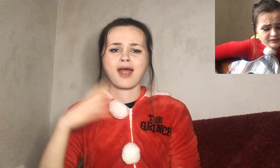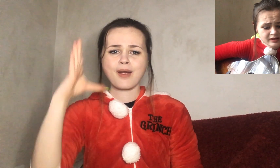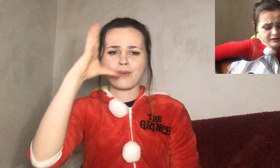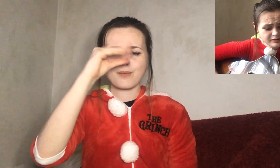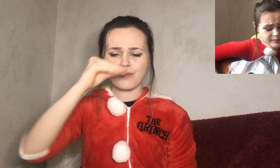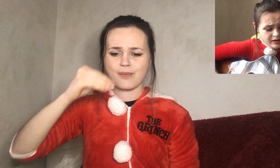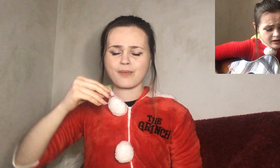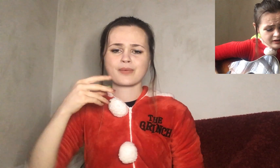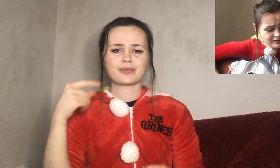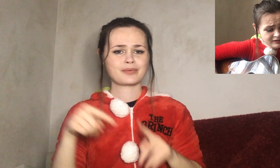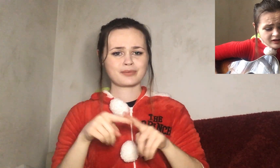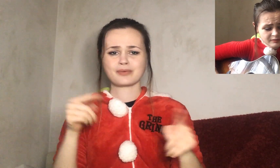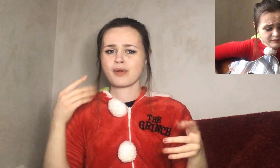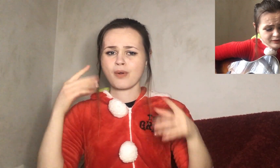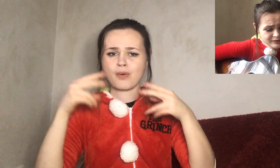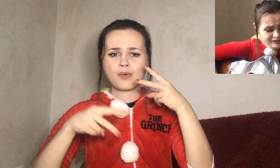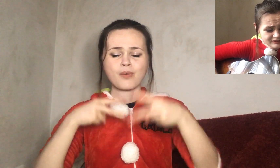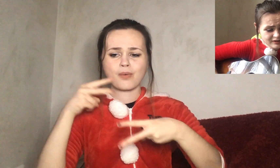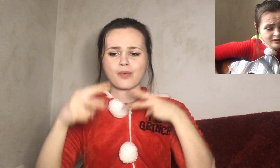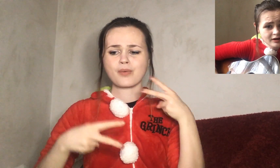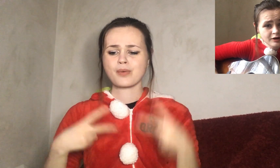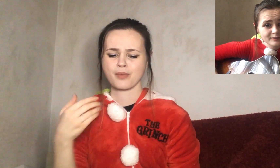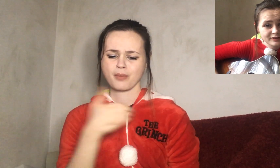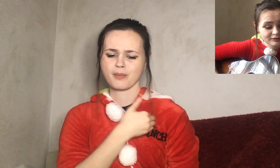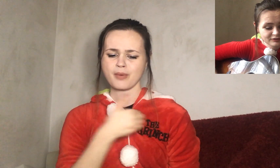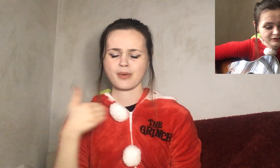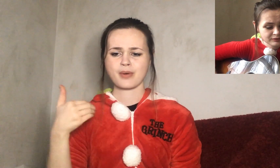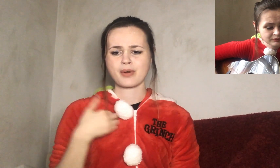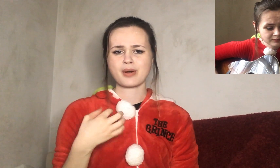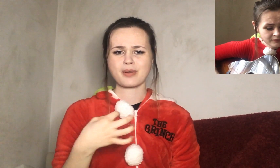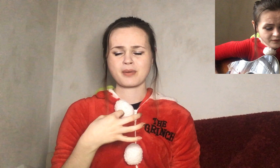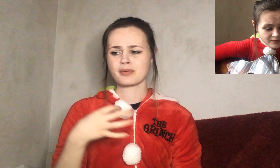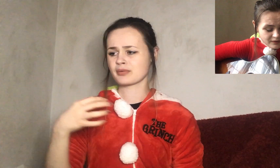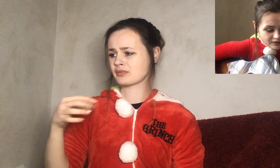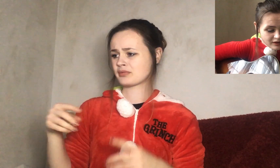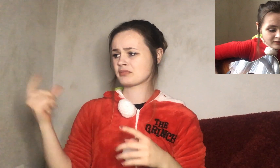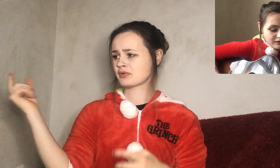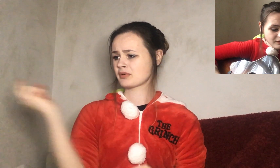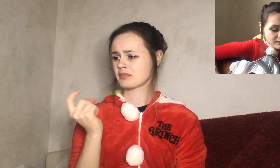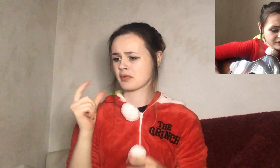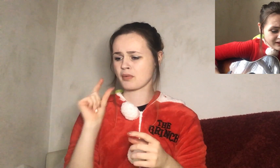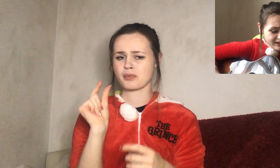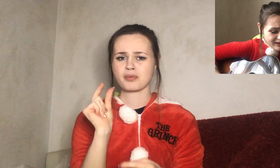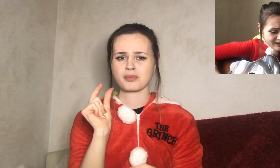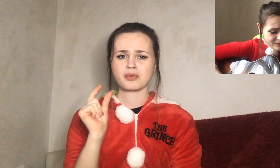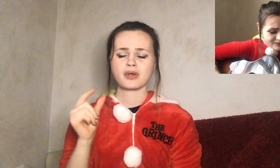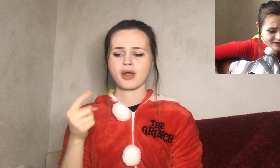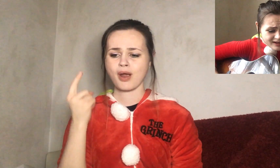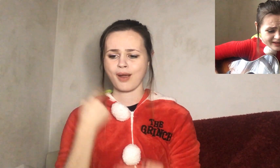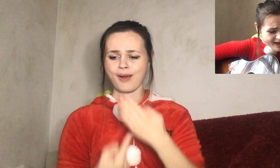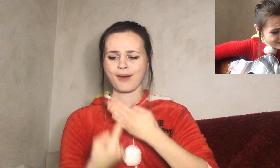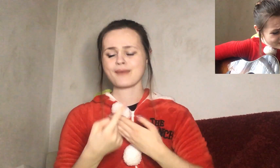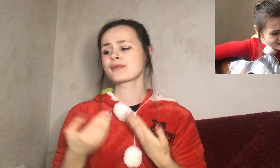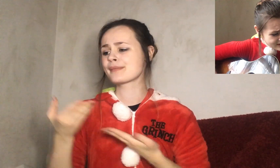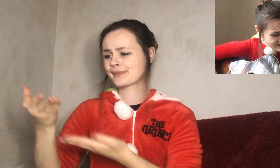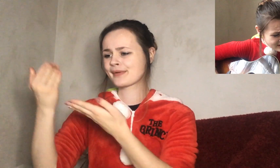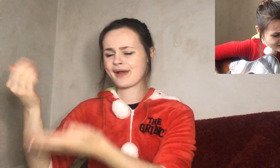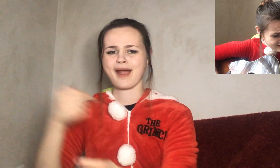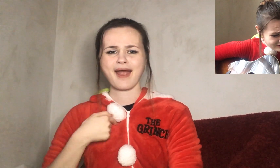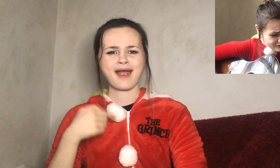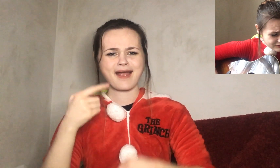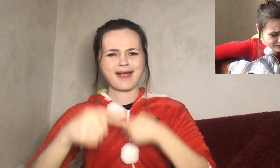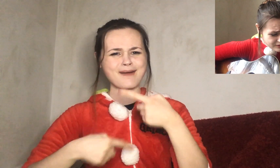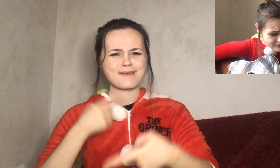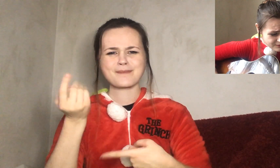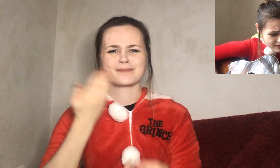to lullabies. The morning's coming soon. The only gift I'll ever